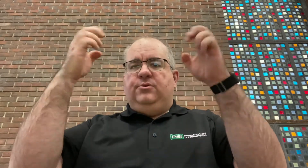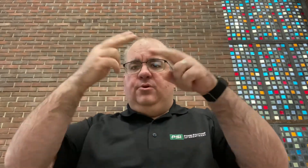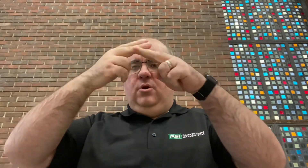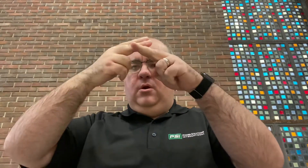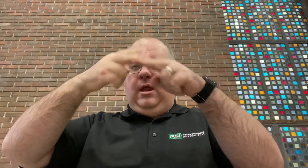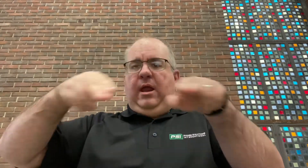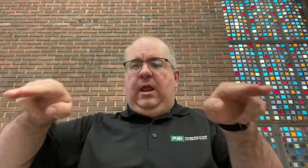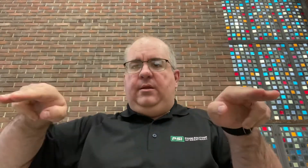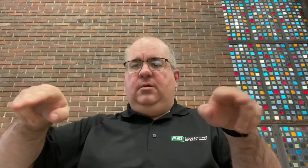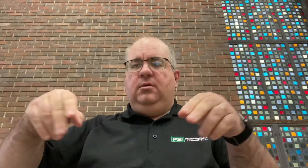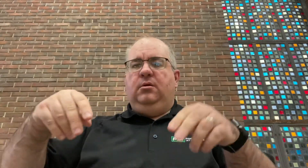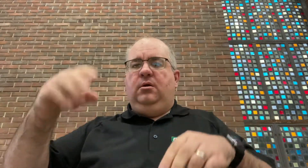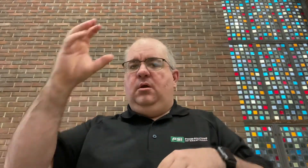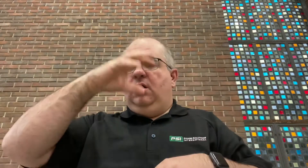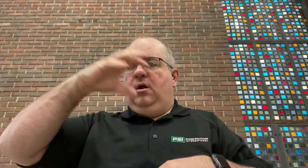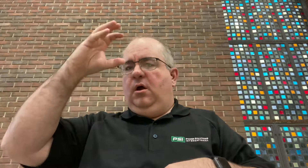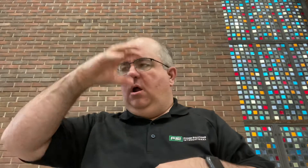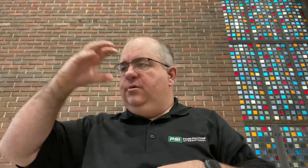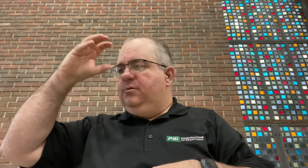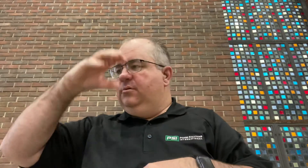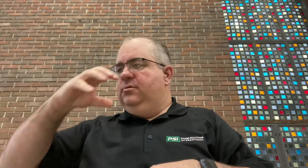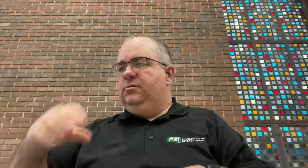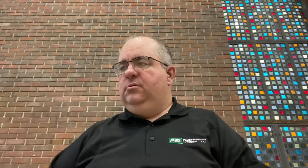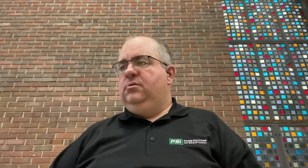Easter egg heart.